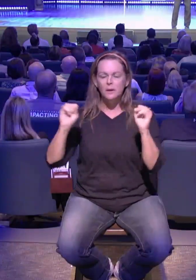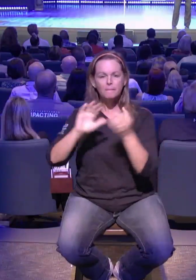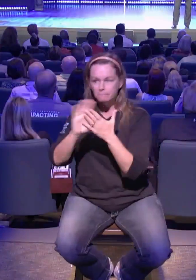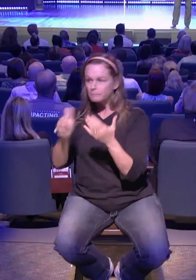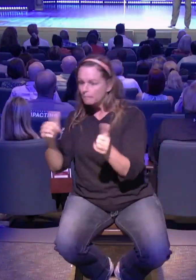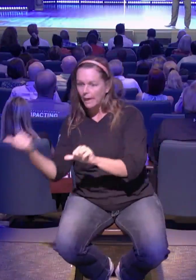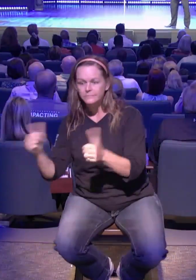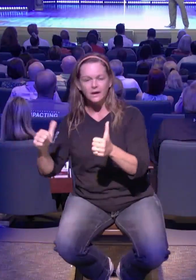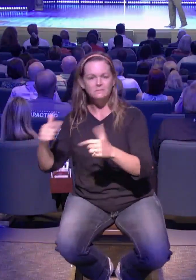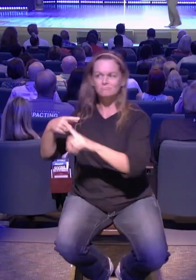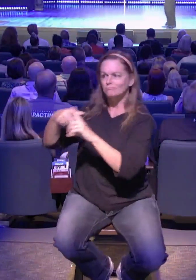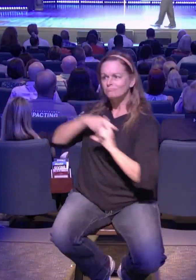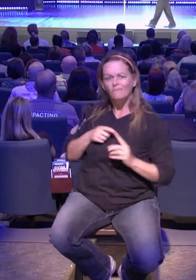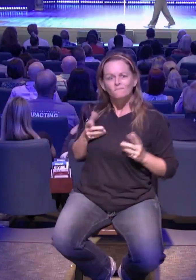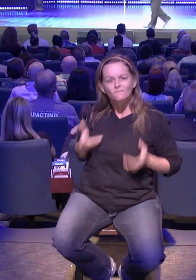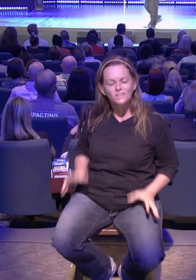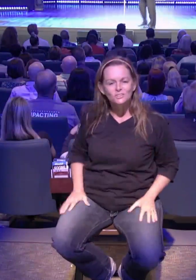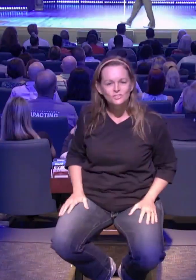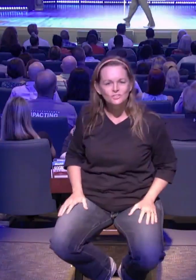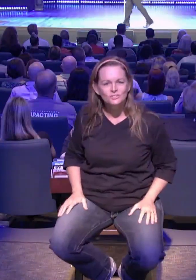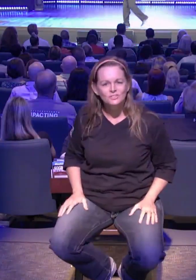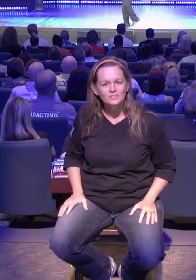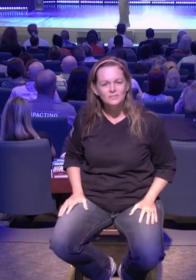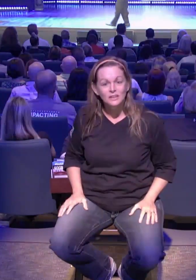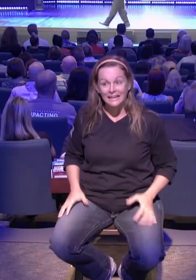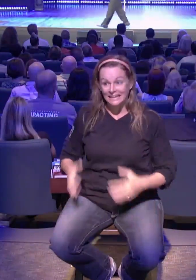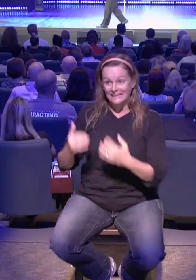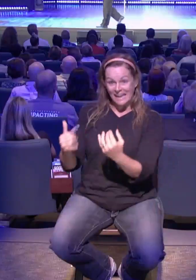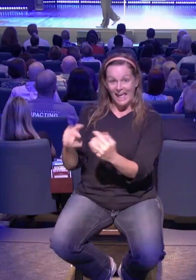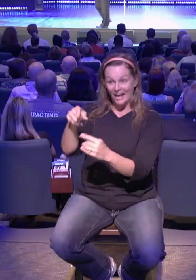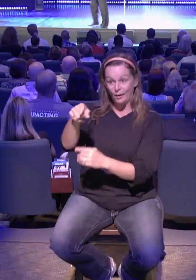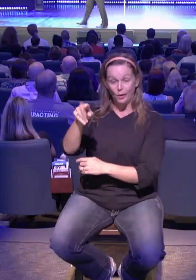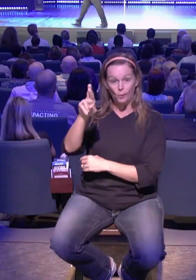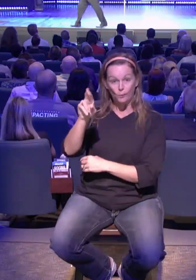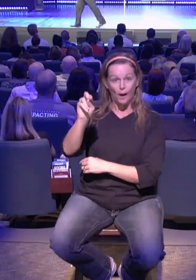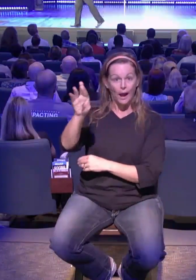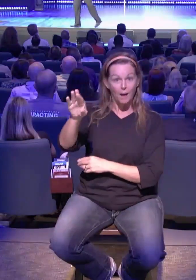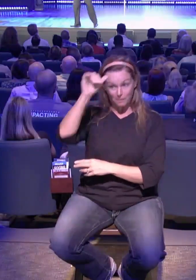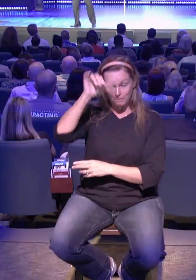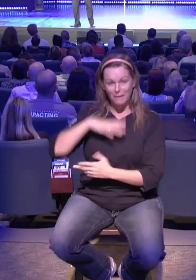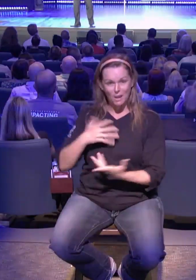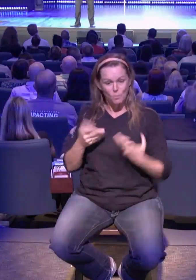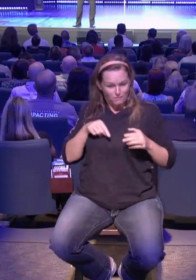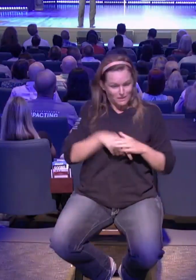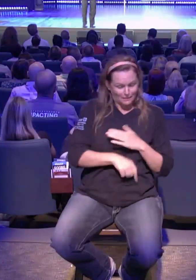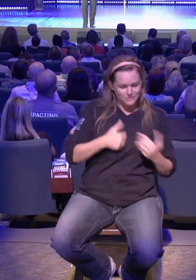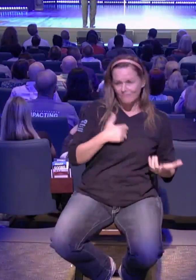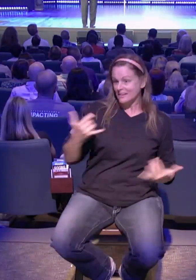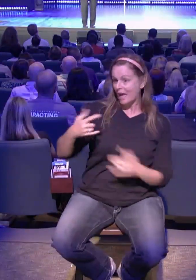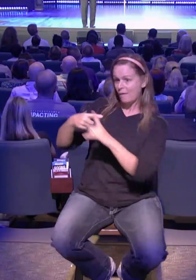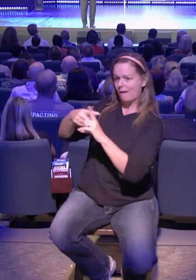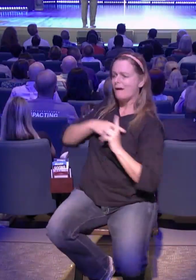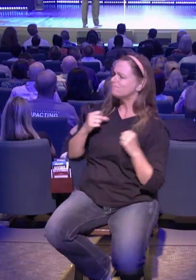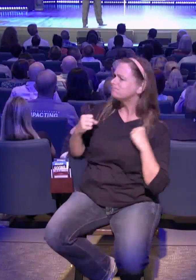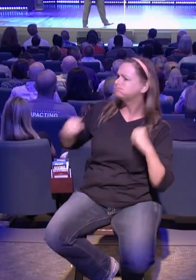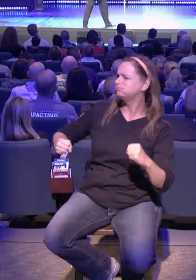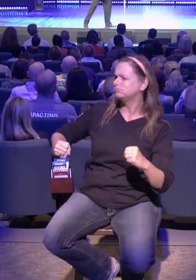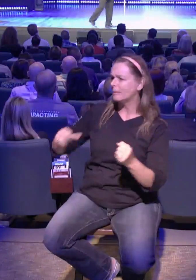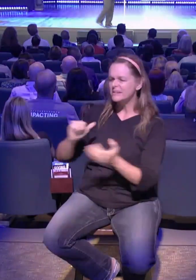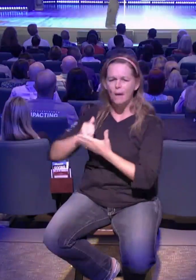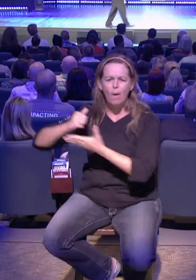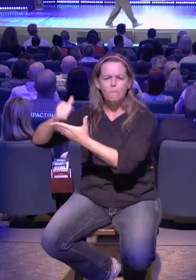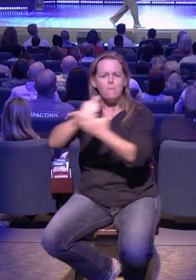you're hanging around people? That's what I love about Christ Fellowship. It's our mission to impact our world with the love and the message of Jesus Christ. Every one of